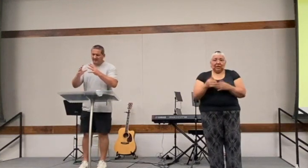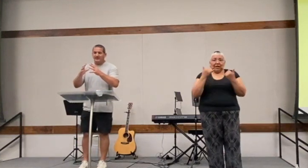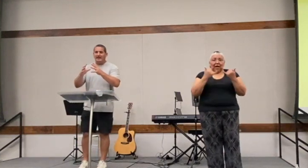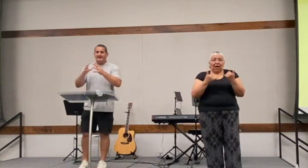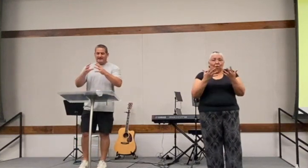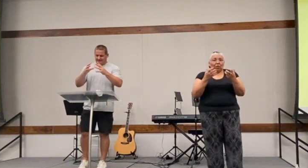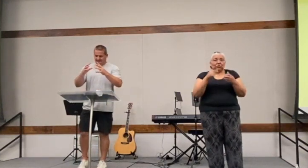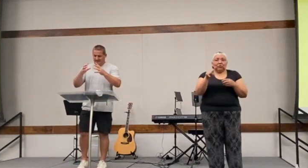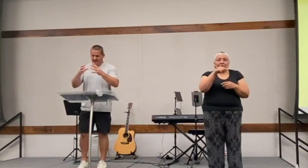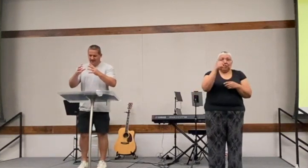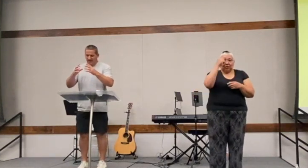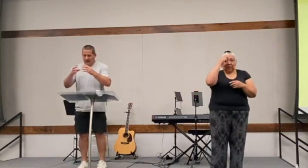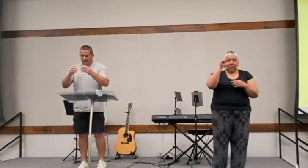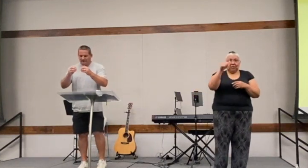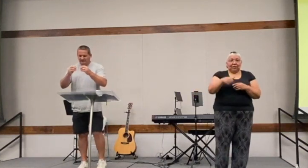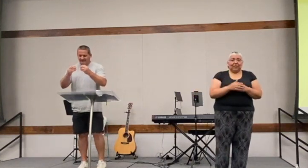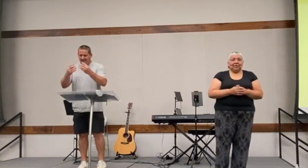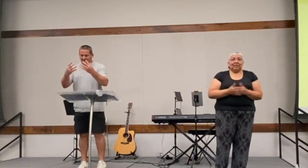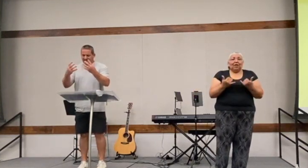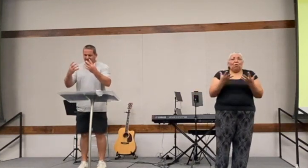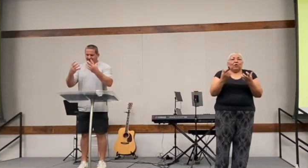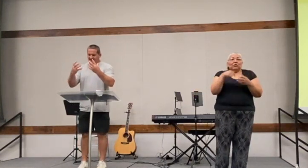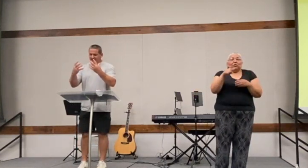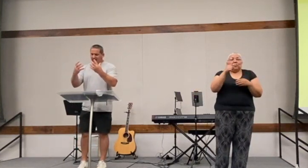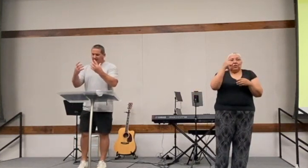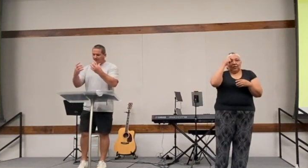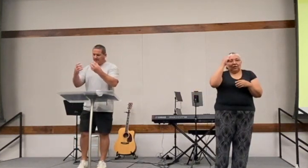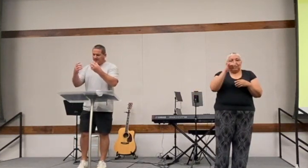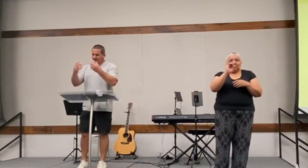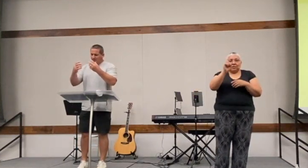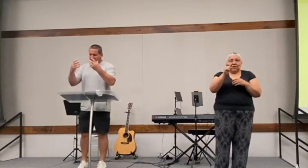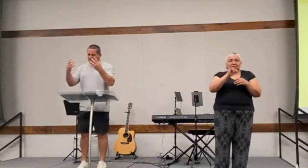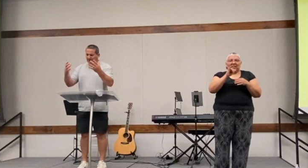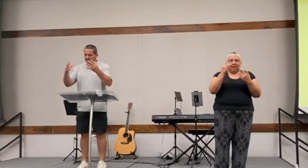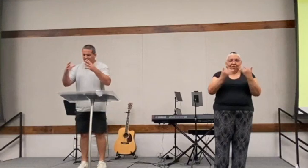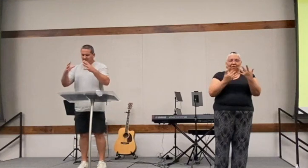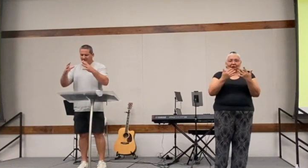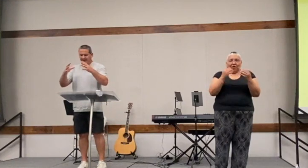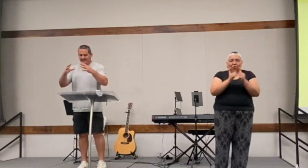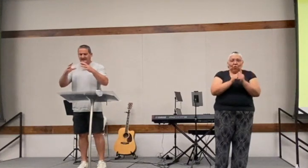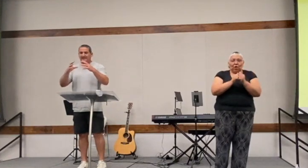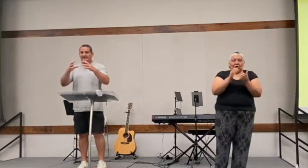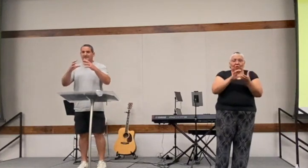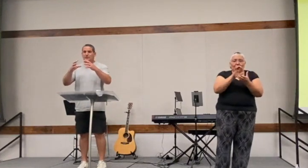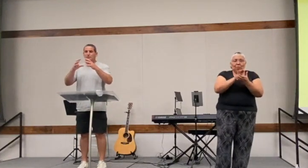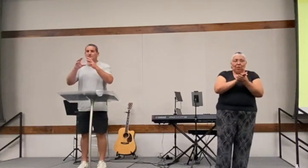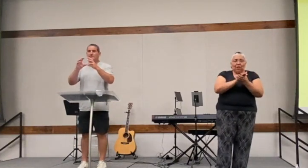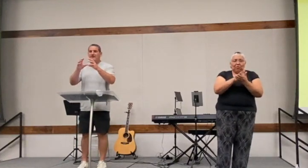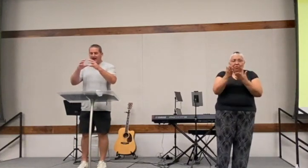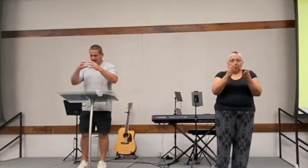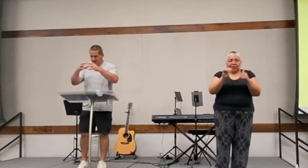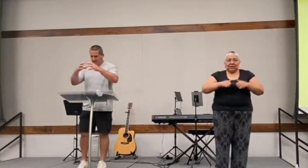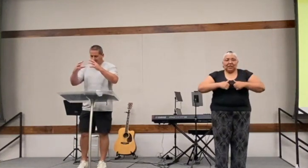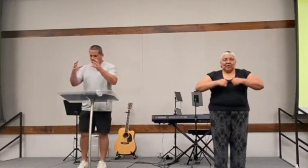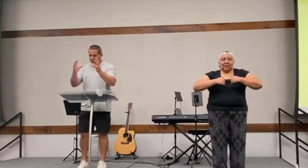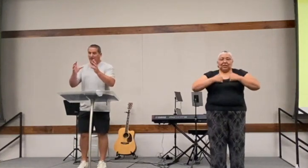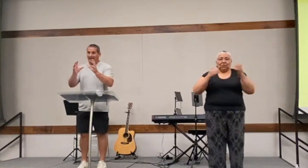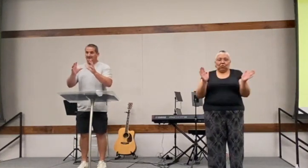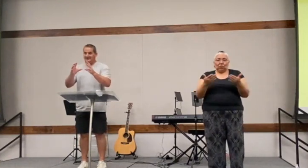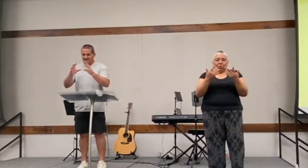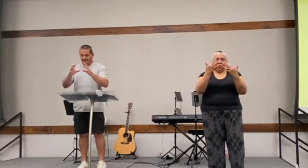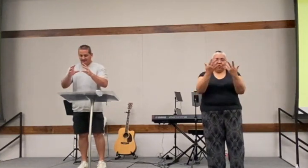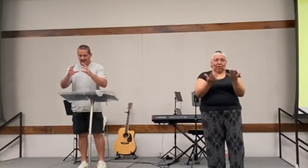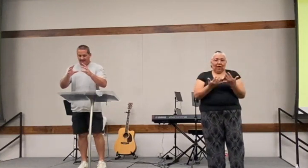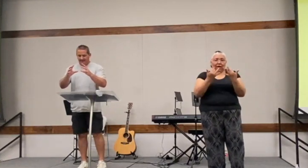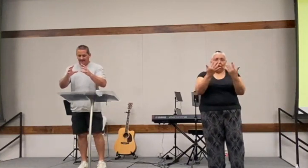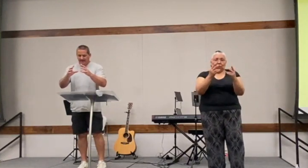to think of it like this, okay? I want you to think of sex like a fire, with marriage serving as a living room